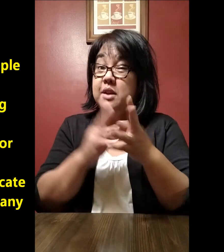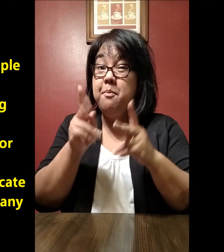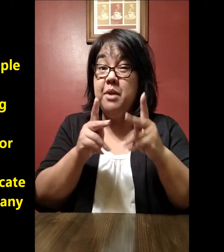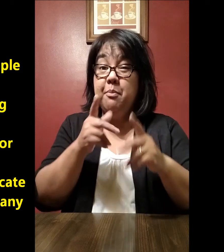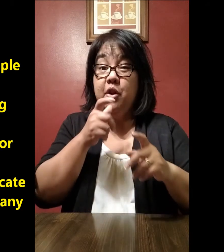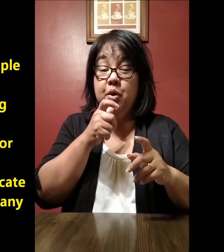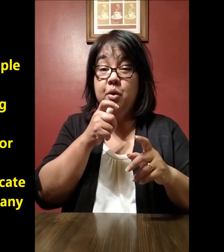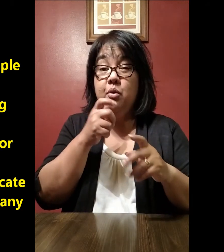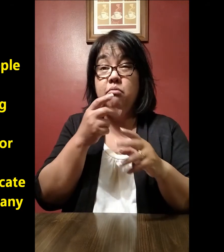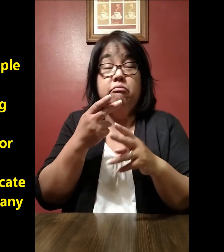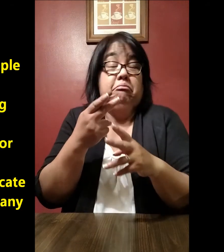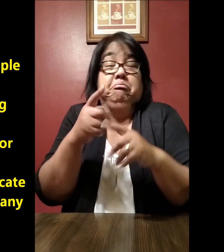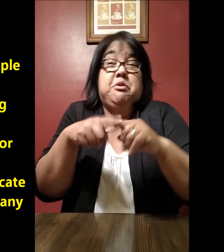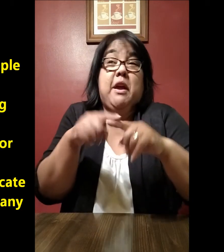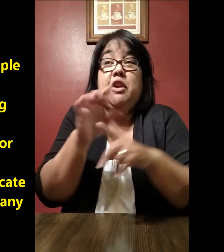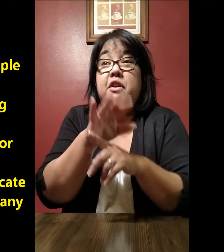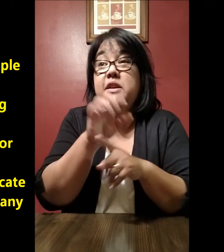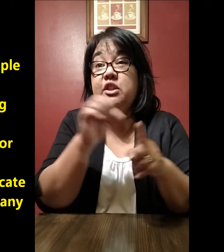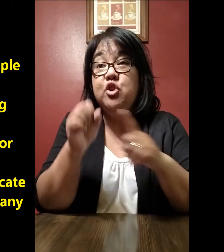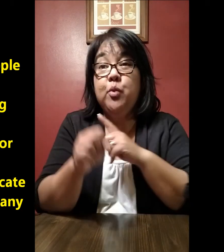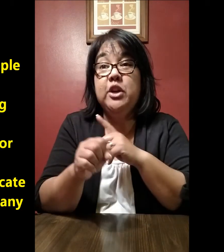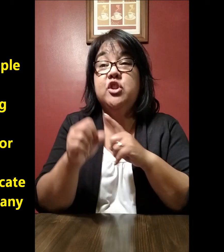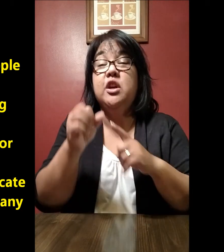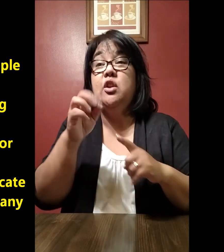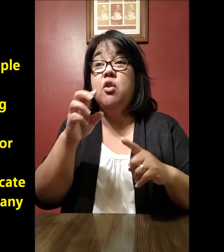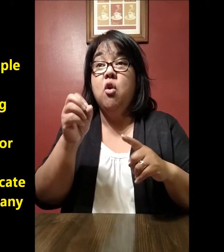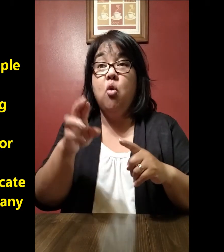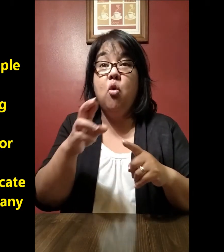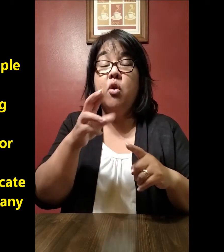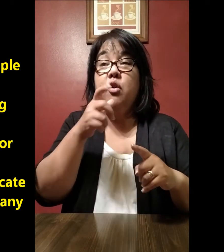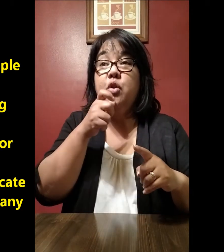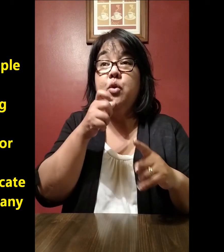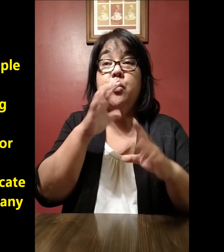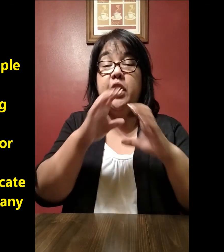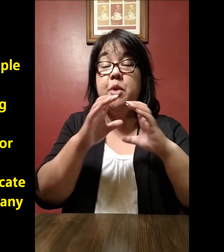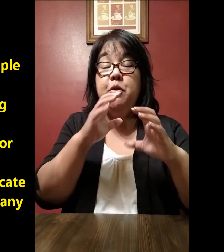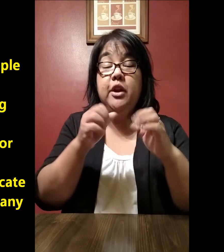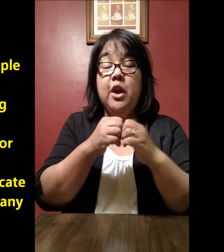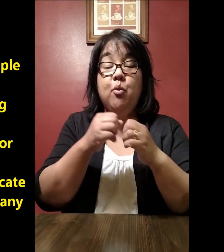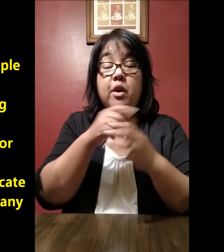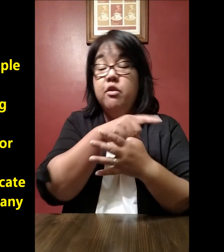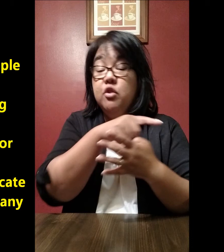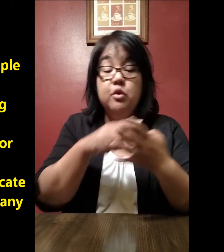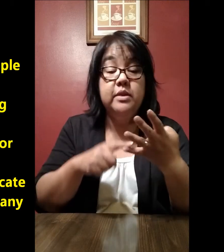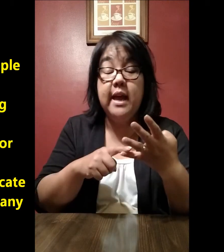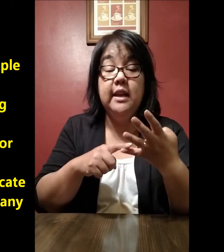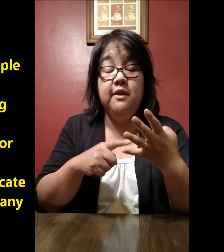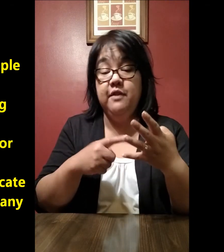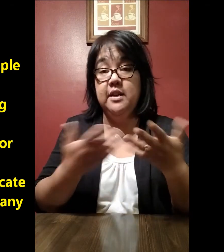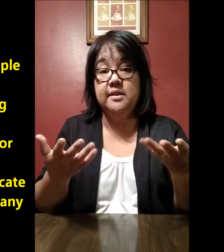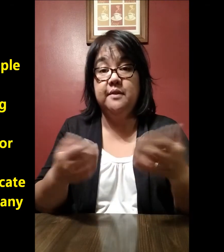are some people who, depending on the situation or who they communicate with, use any of these.